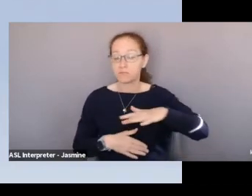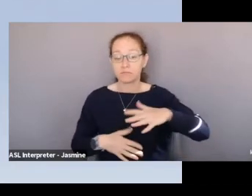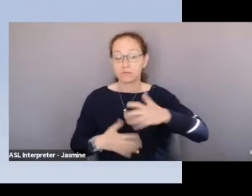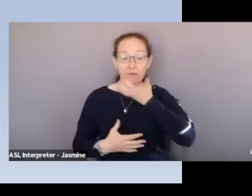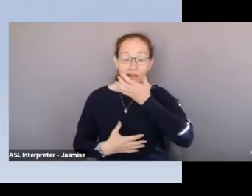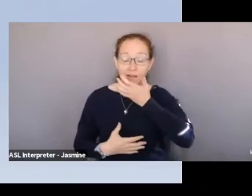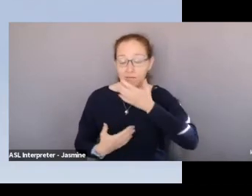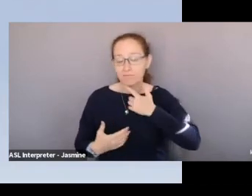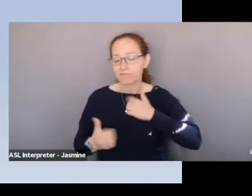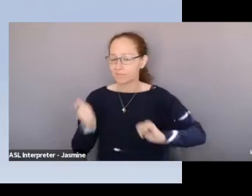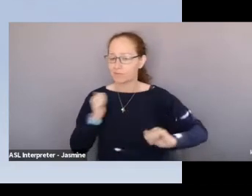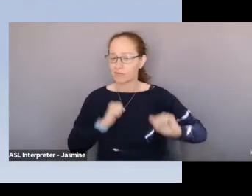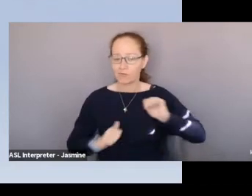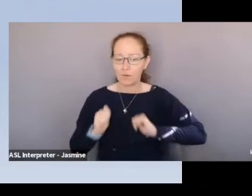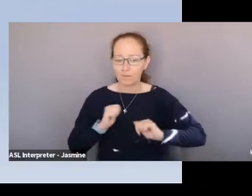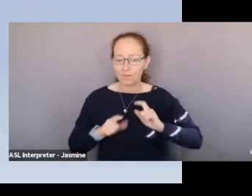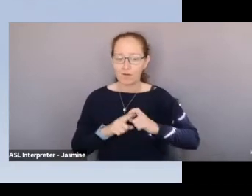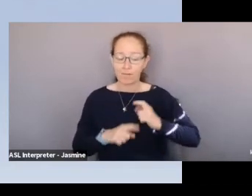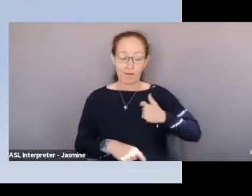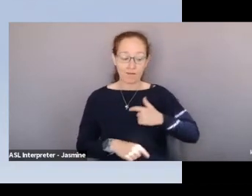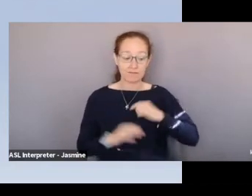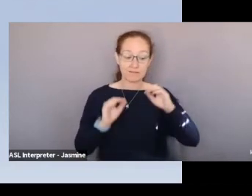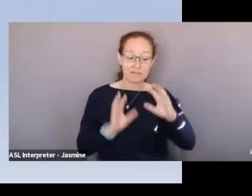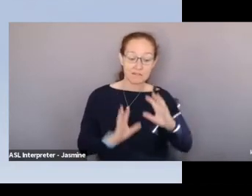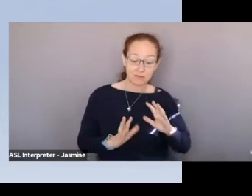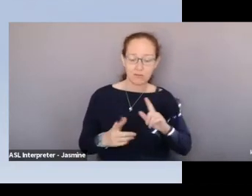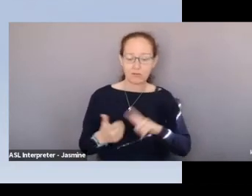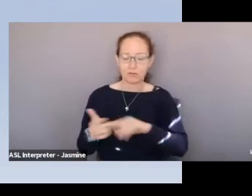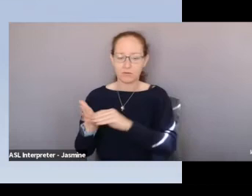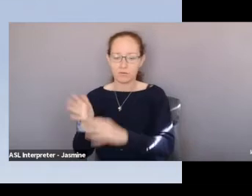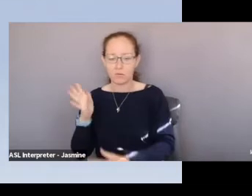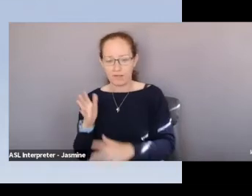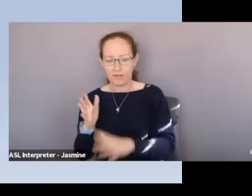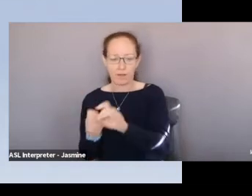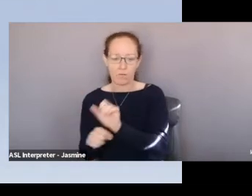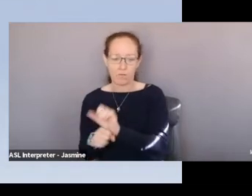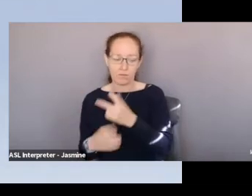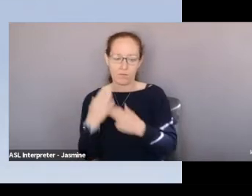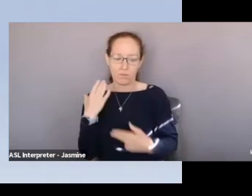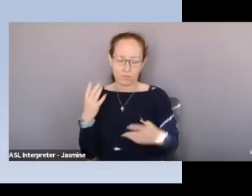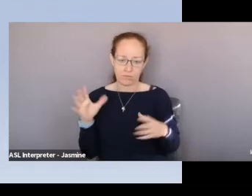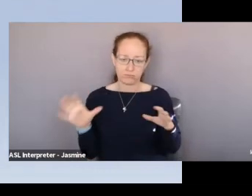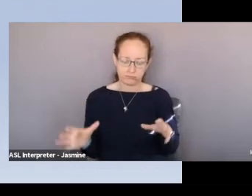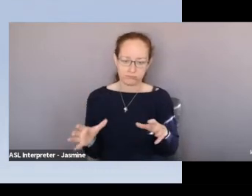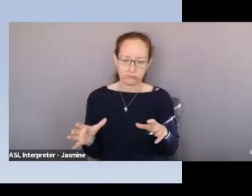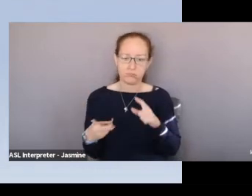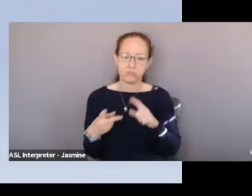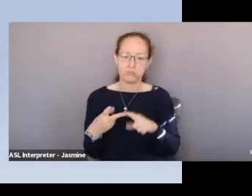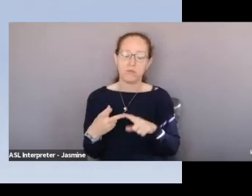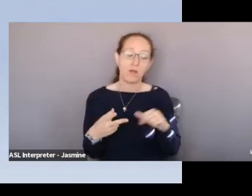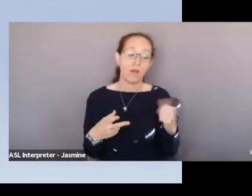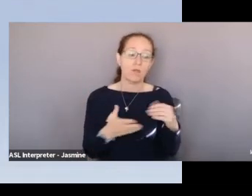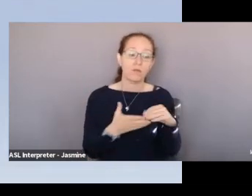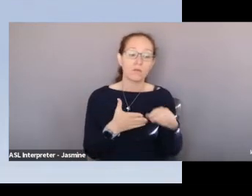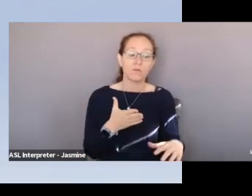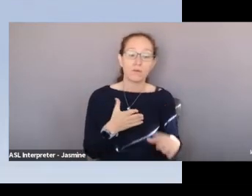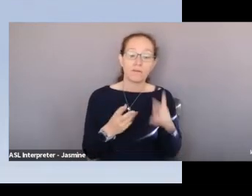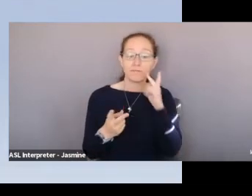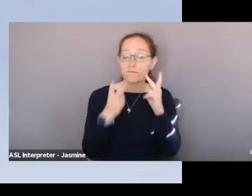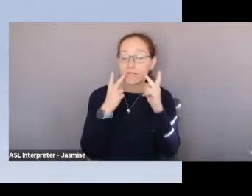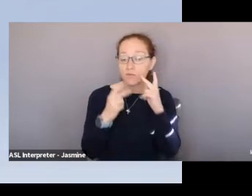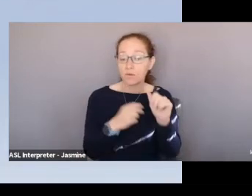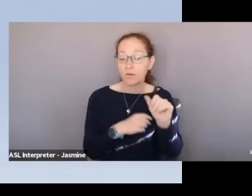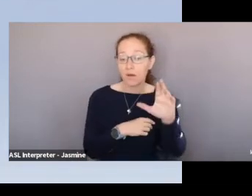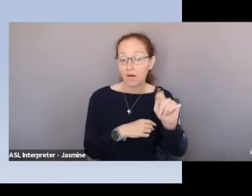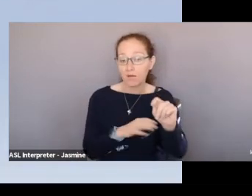the students. And then concurrently, the students in their visual art classes created messaging